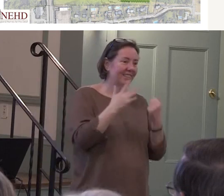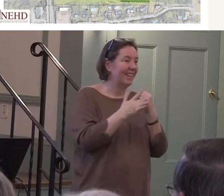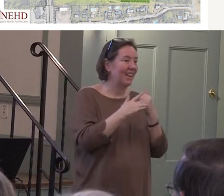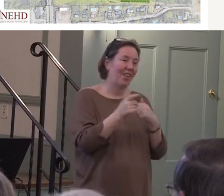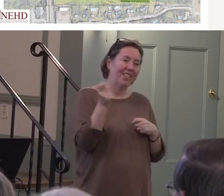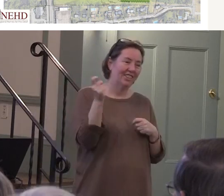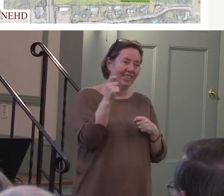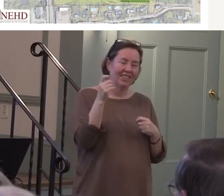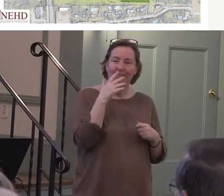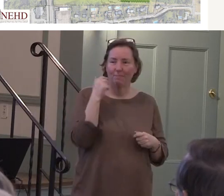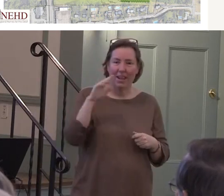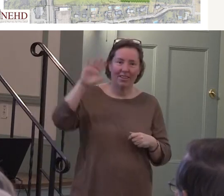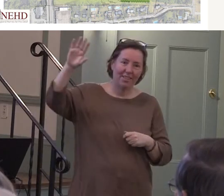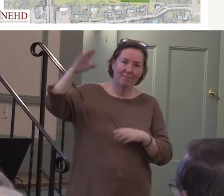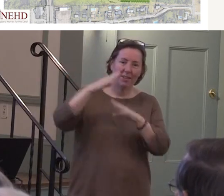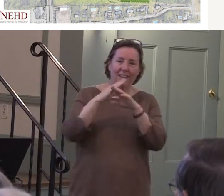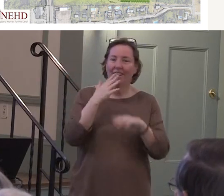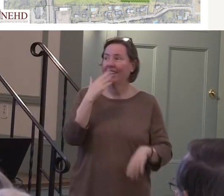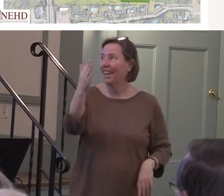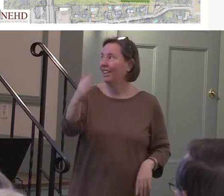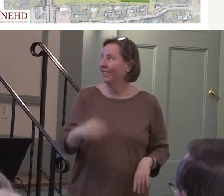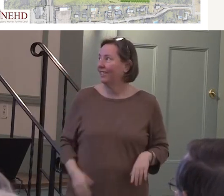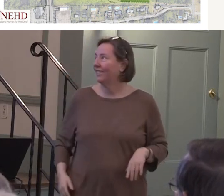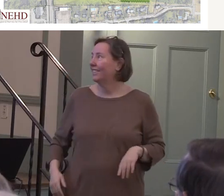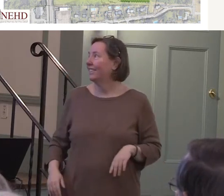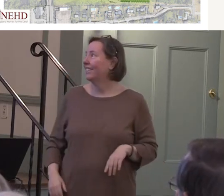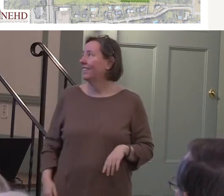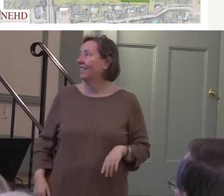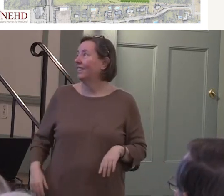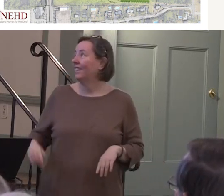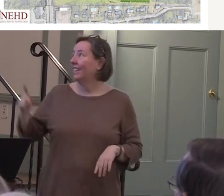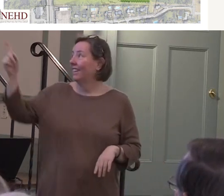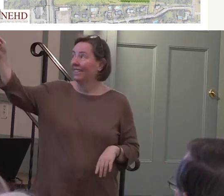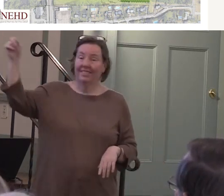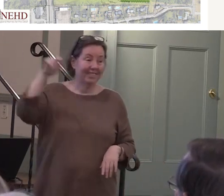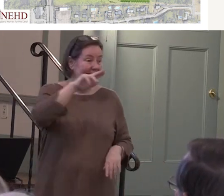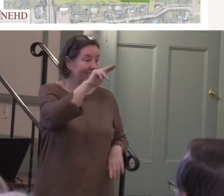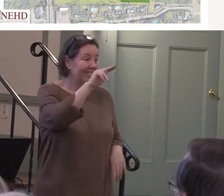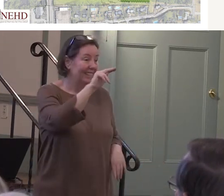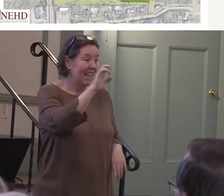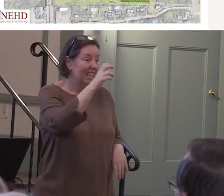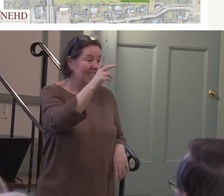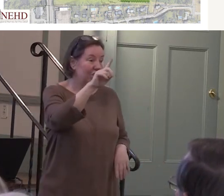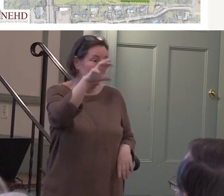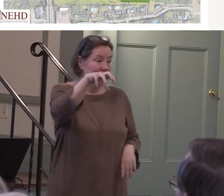Technology, sorry. Thank you. Okay, that's the home.